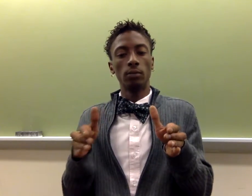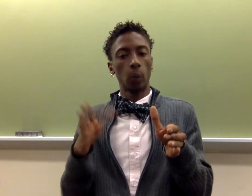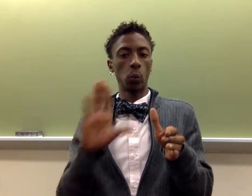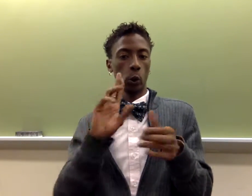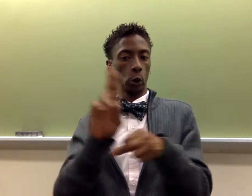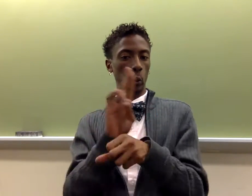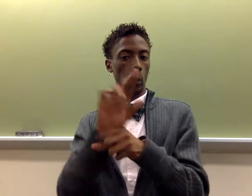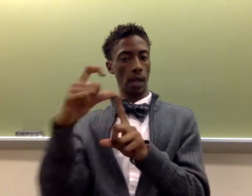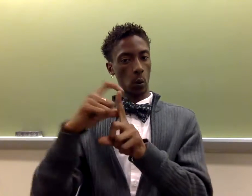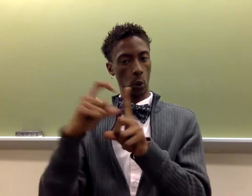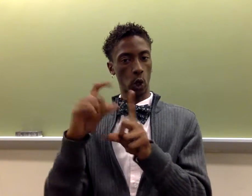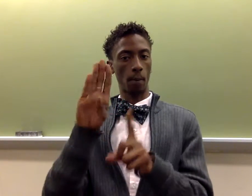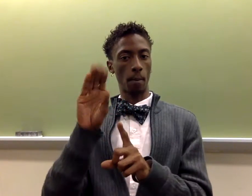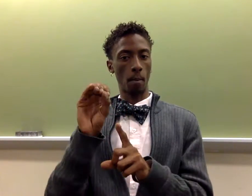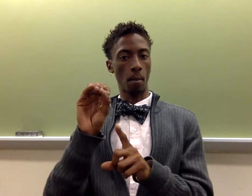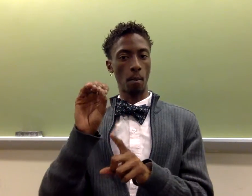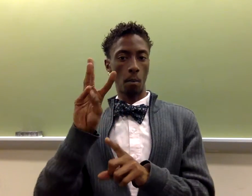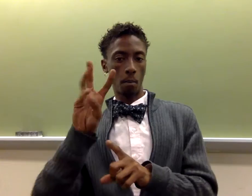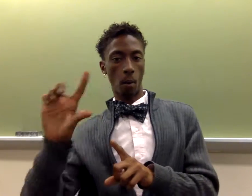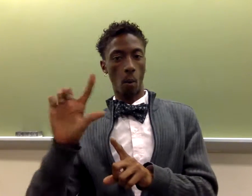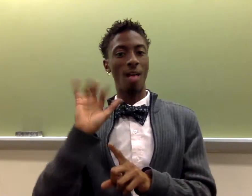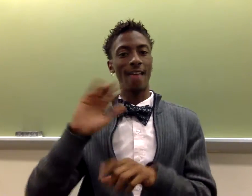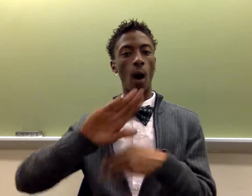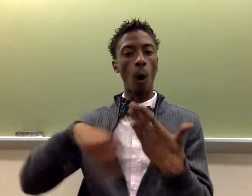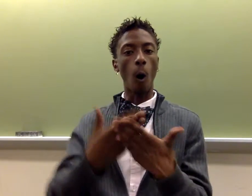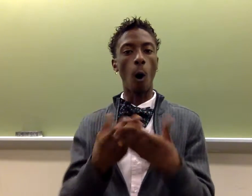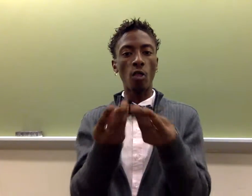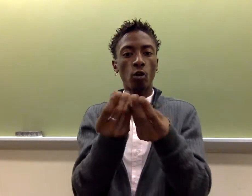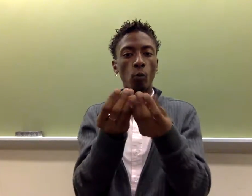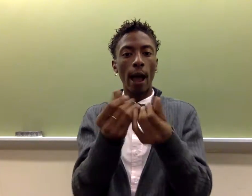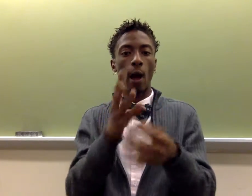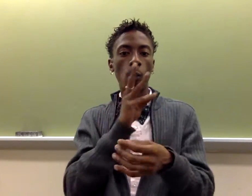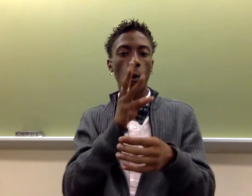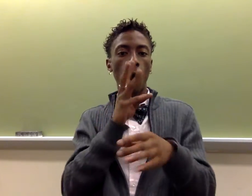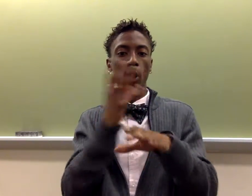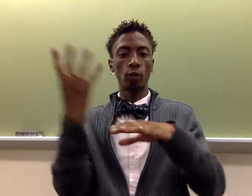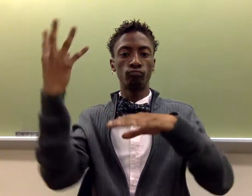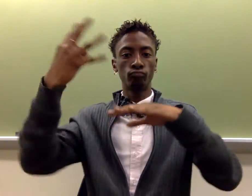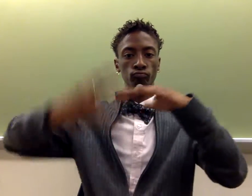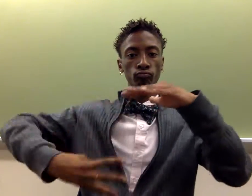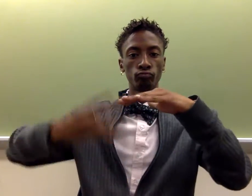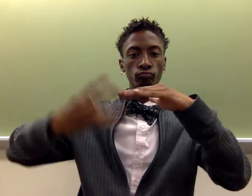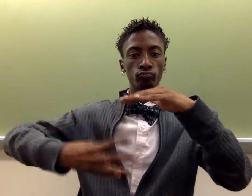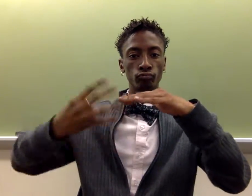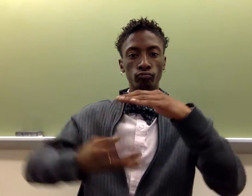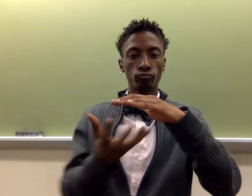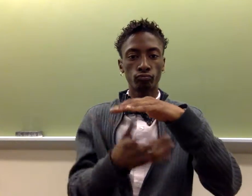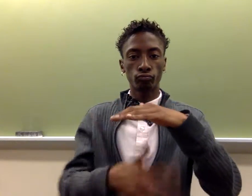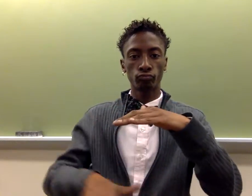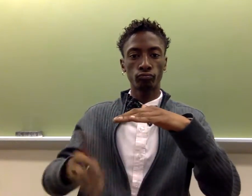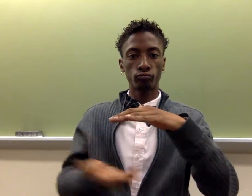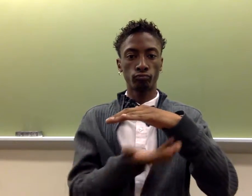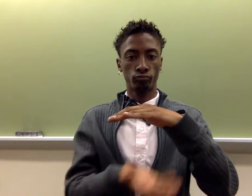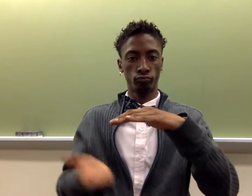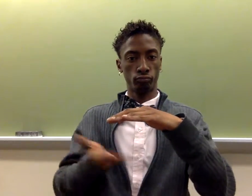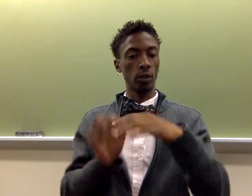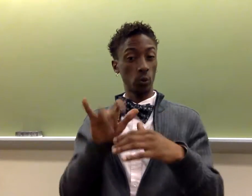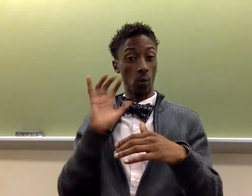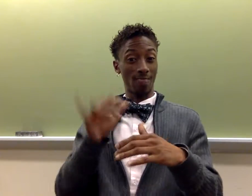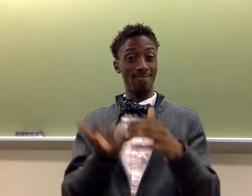term, that all the groundwater seeps into. So this particular aquifer is a